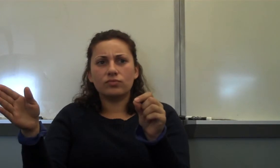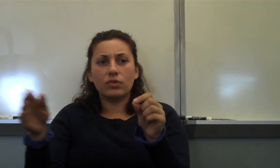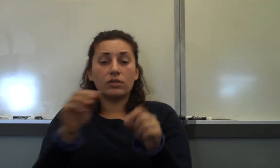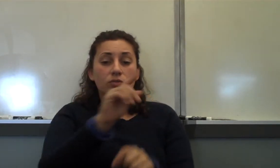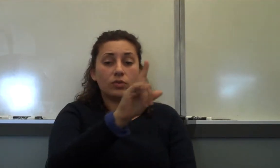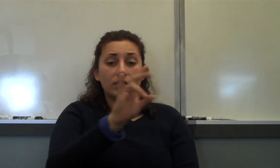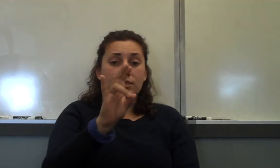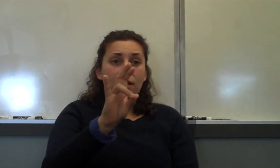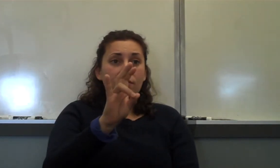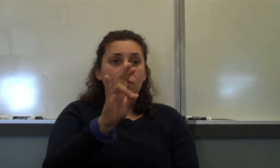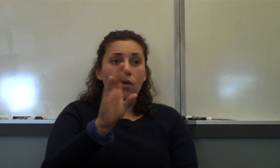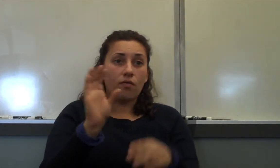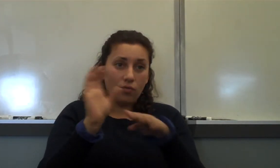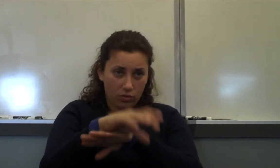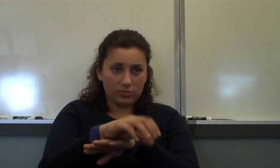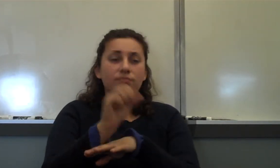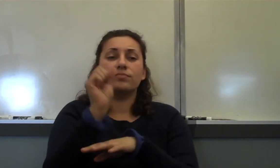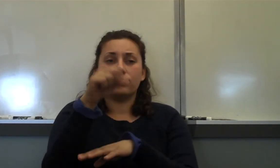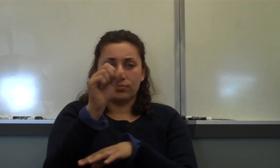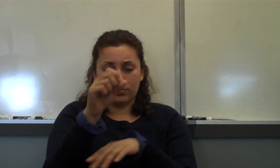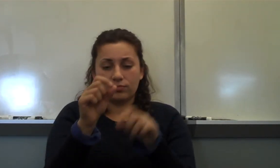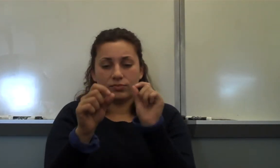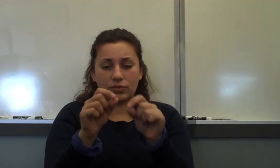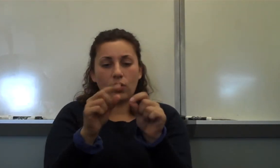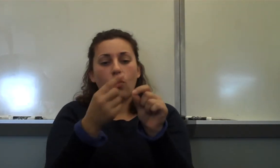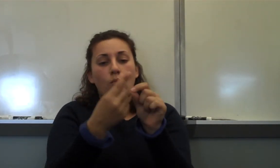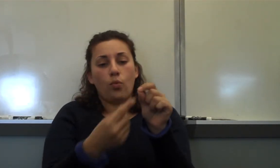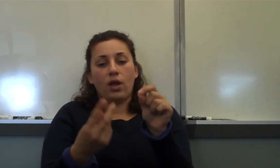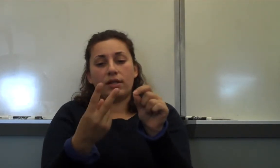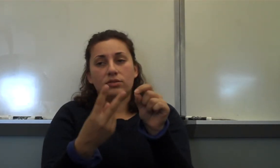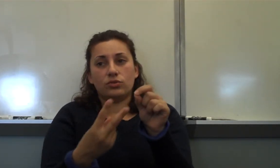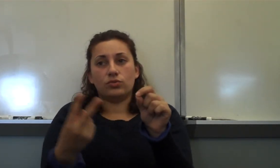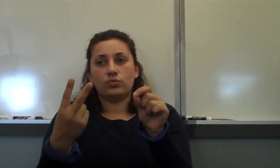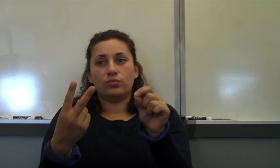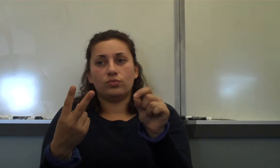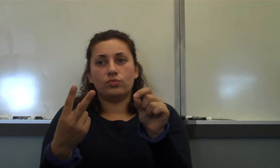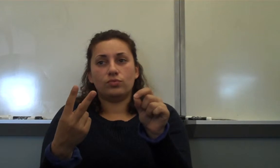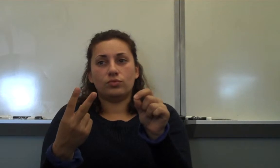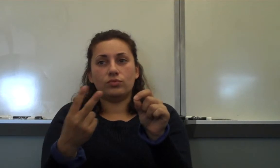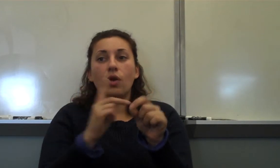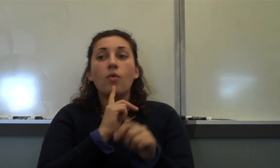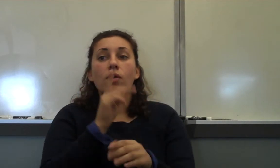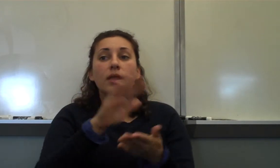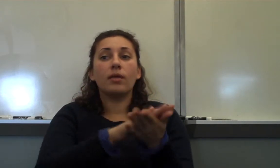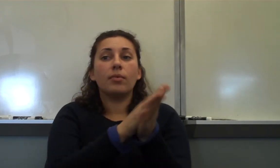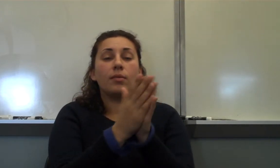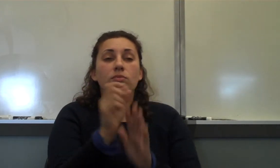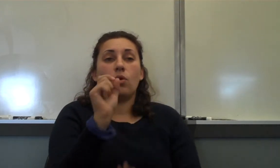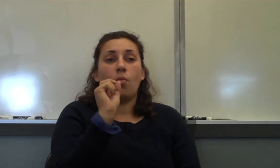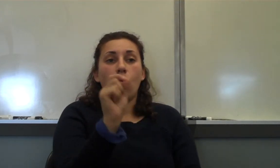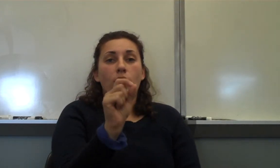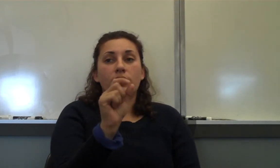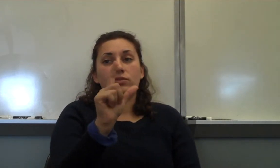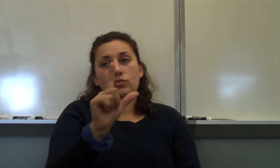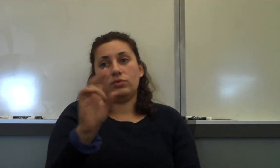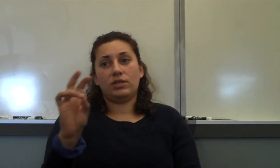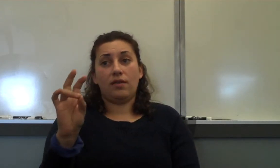2 places to the right of the decimal point. 1, 2. It becomes 0.27. Does this make common